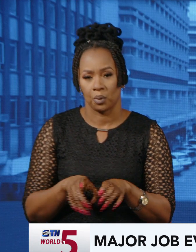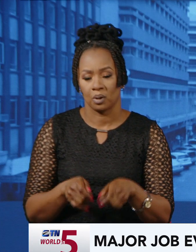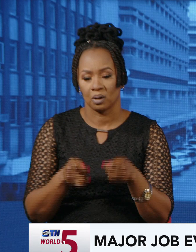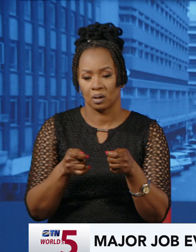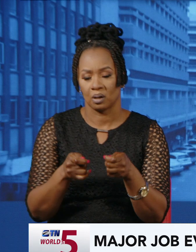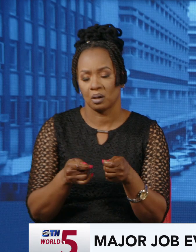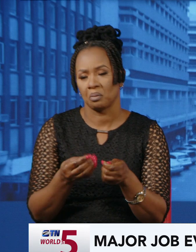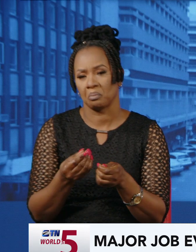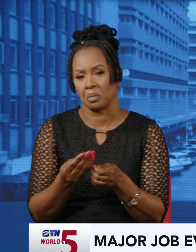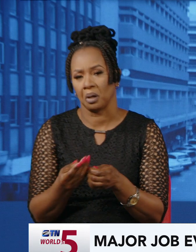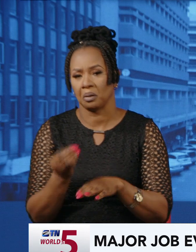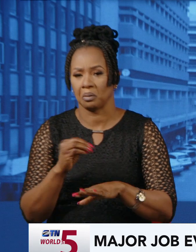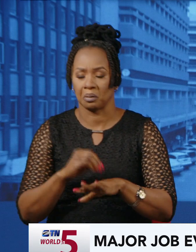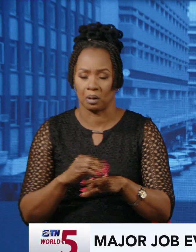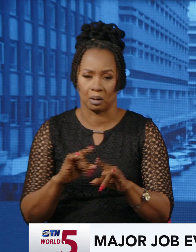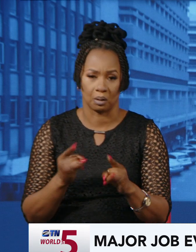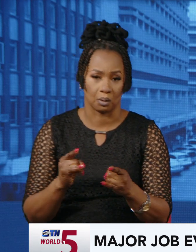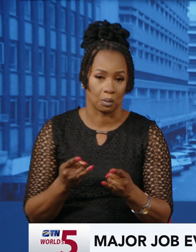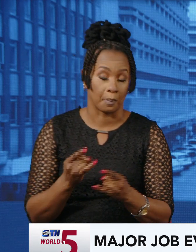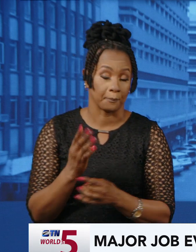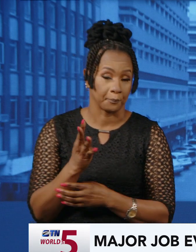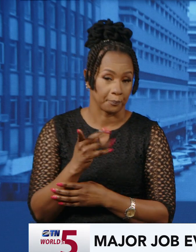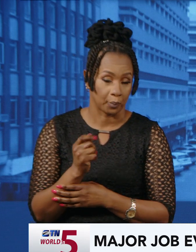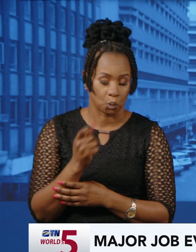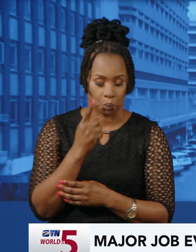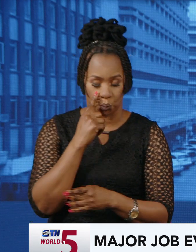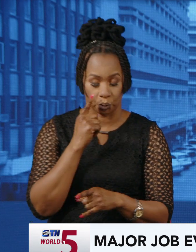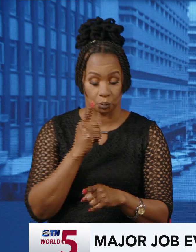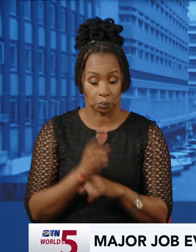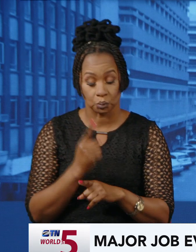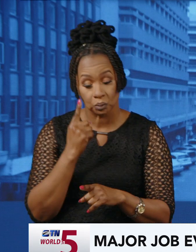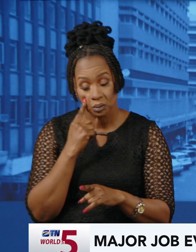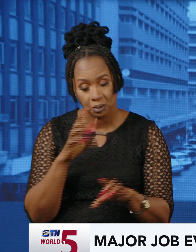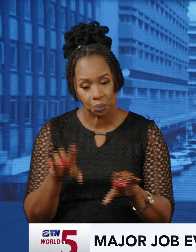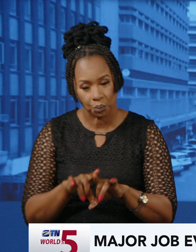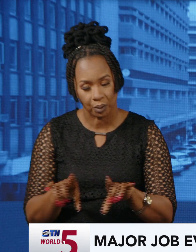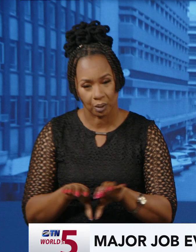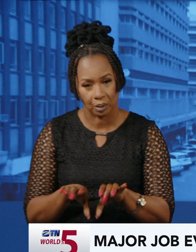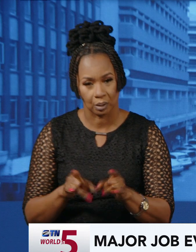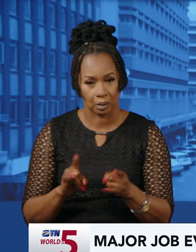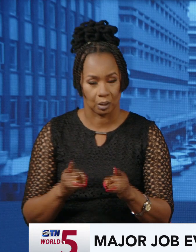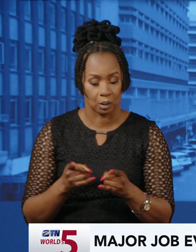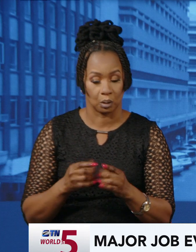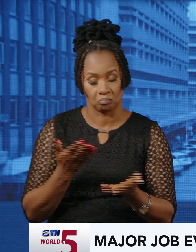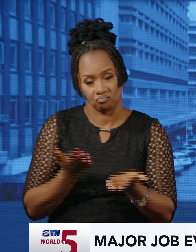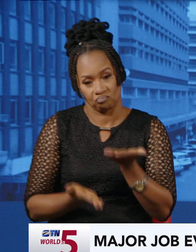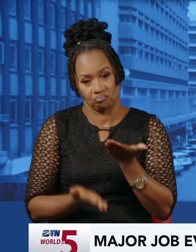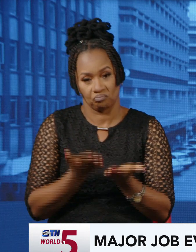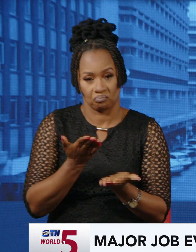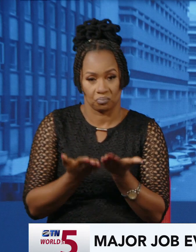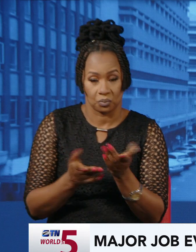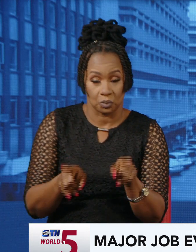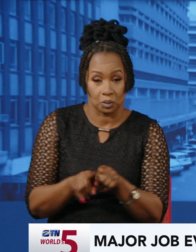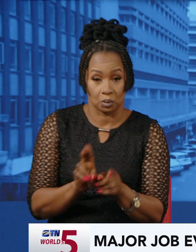living adjustment, it's not upgrading. But when you are doing job evaluation, you are weighing or grading jobs using